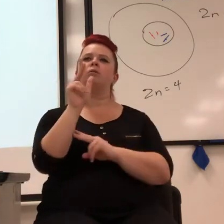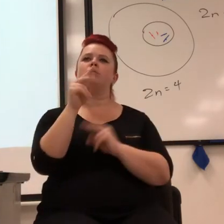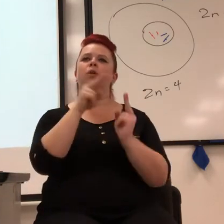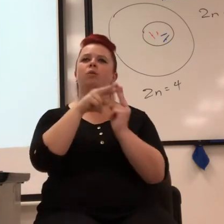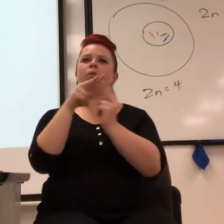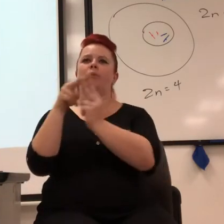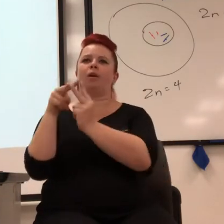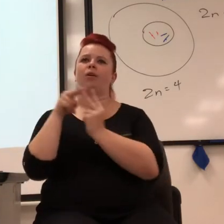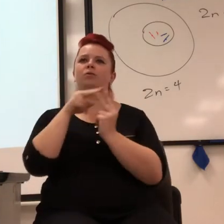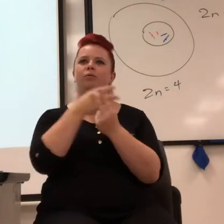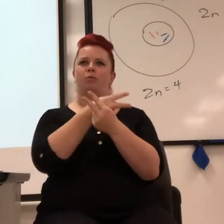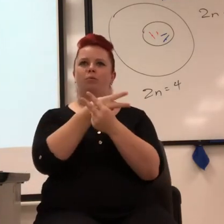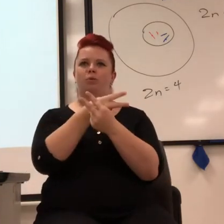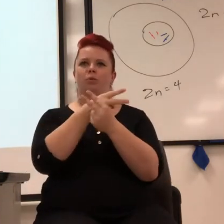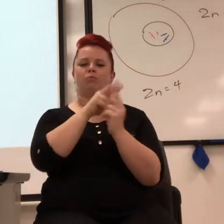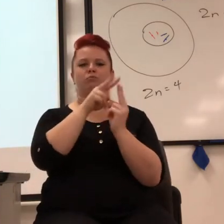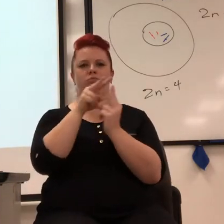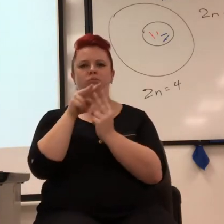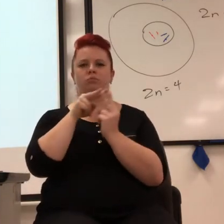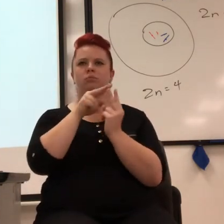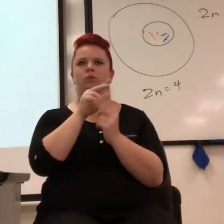chromosomes.